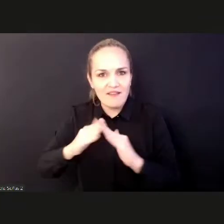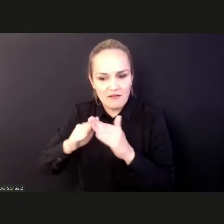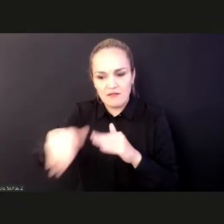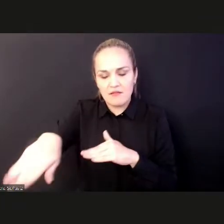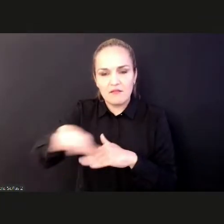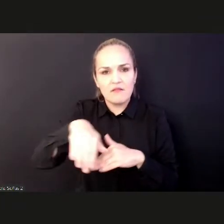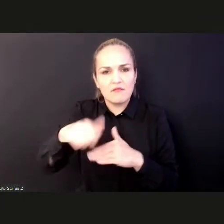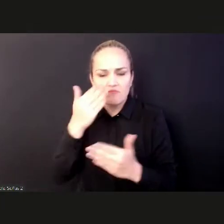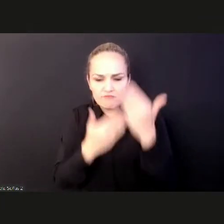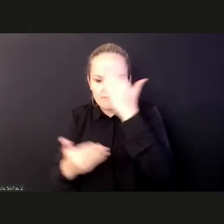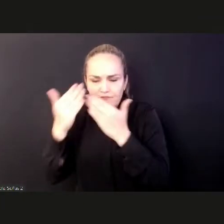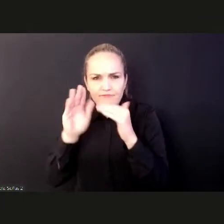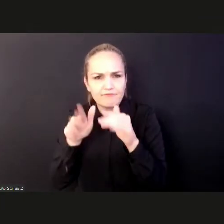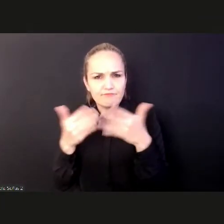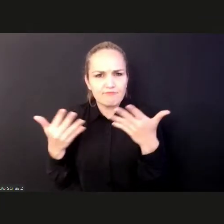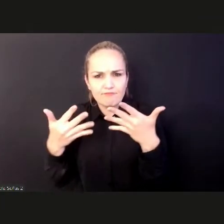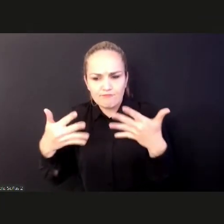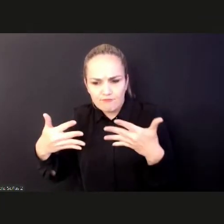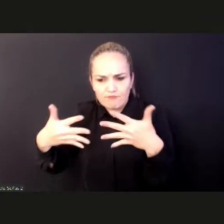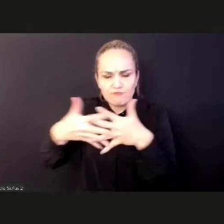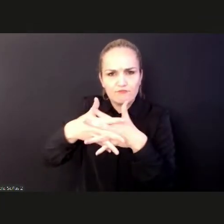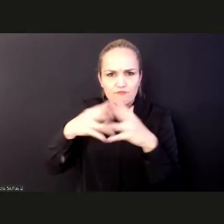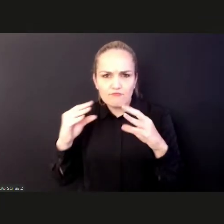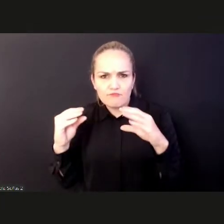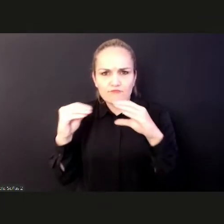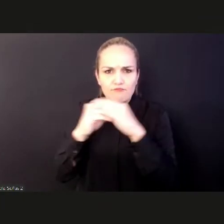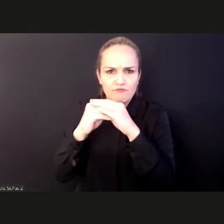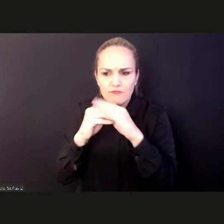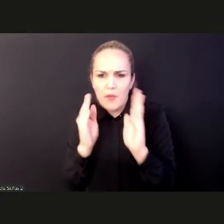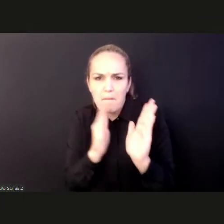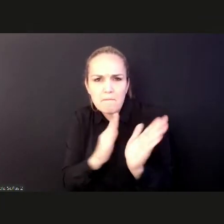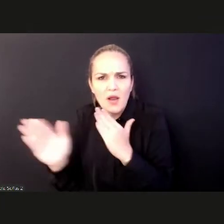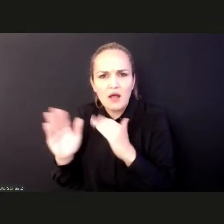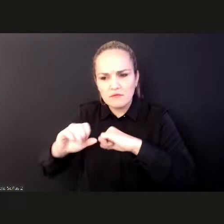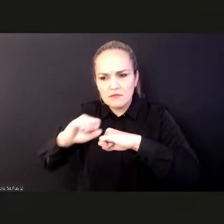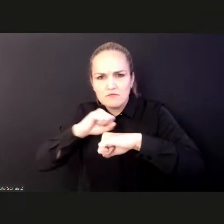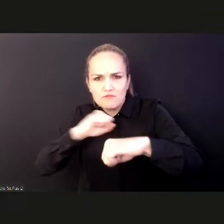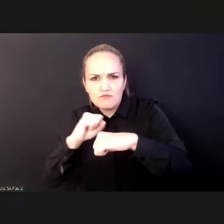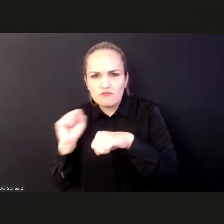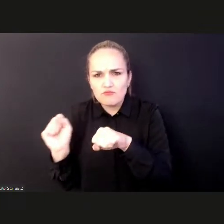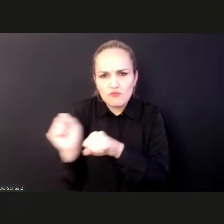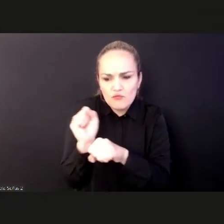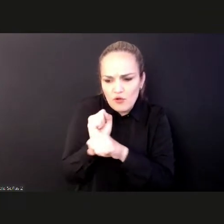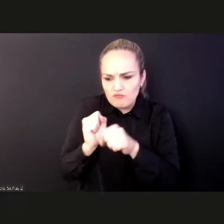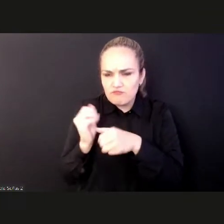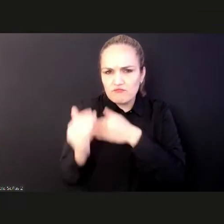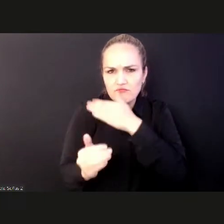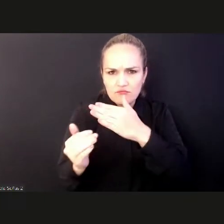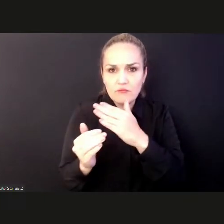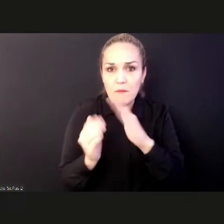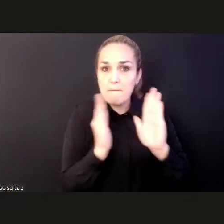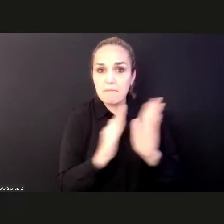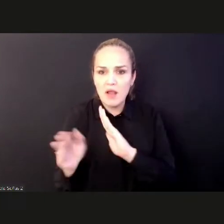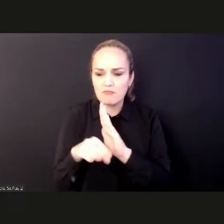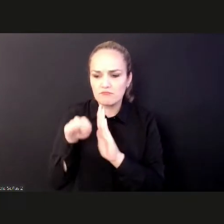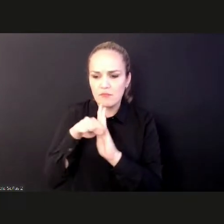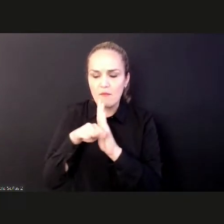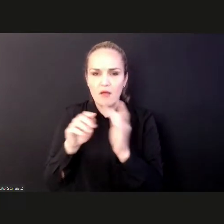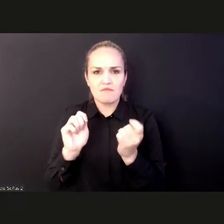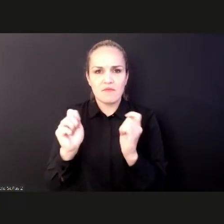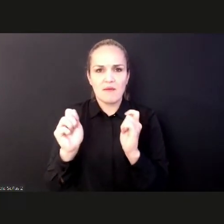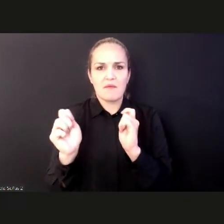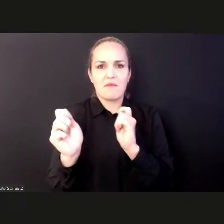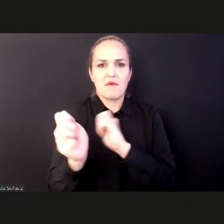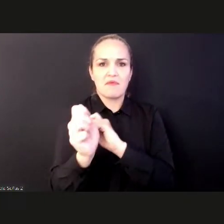adaptive capacities to be able to have the ability to change with the situations so that they